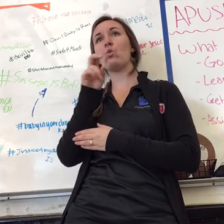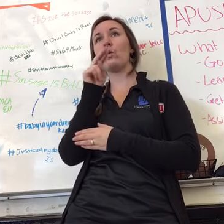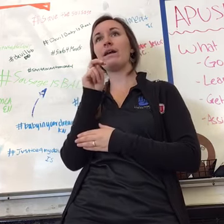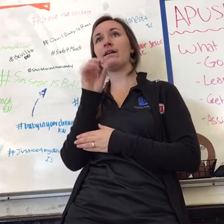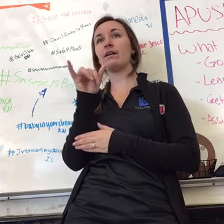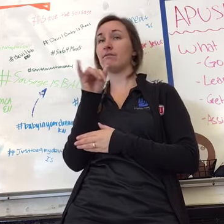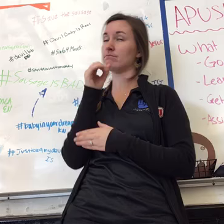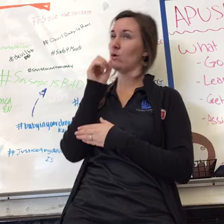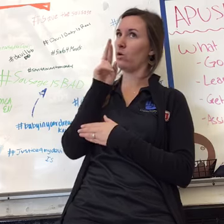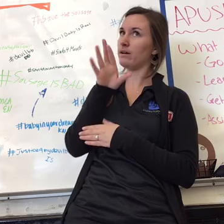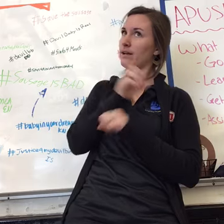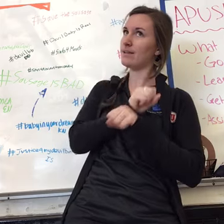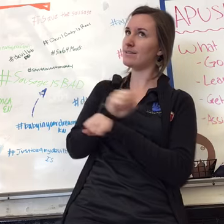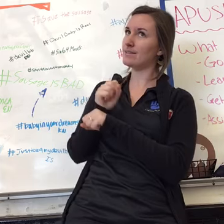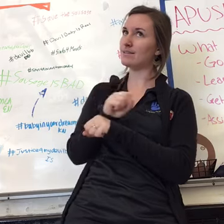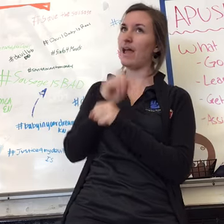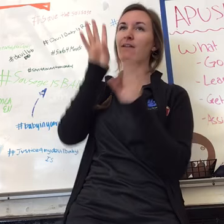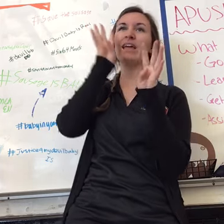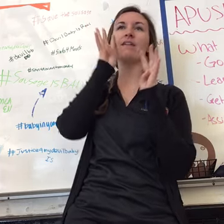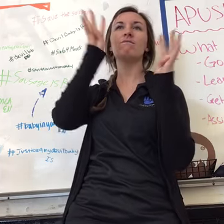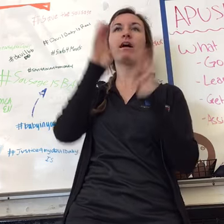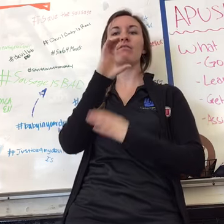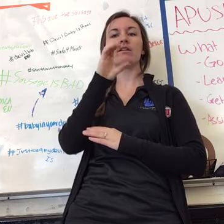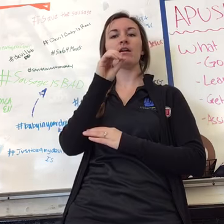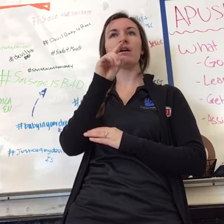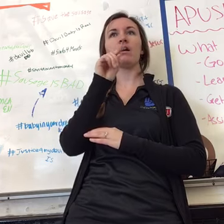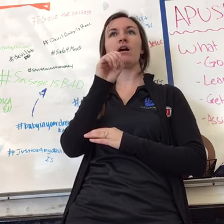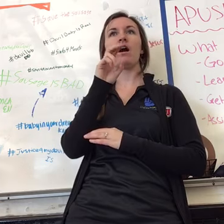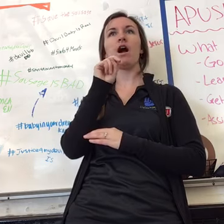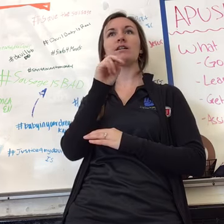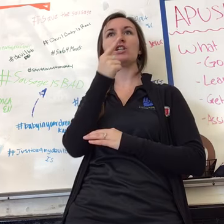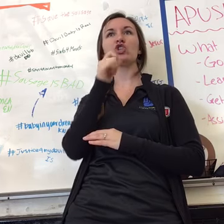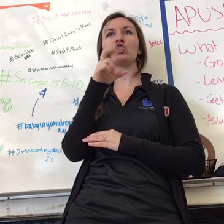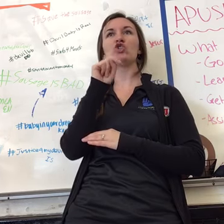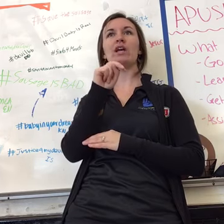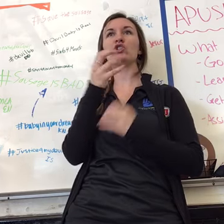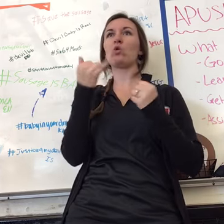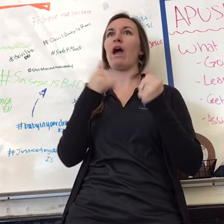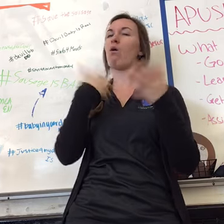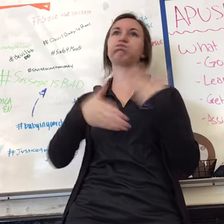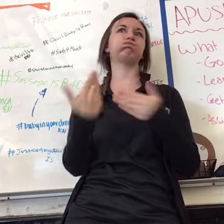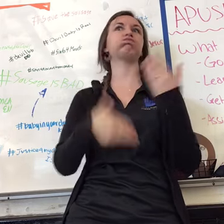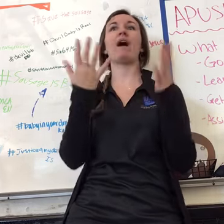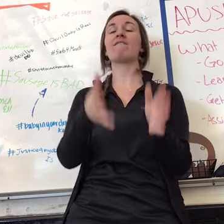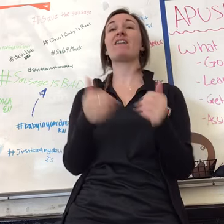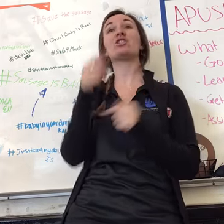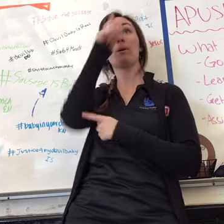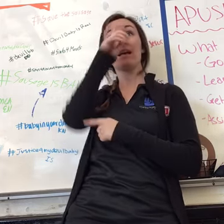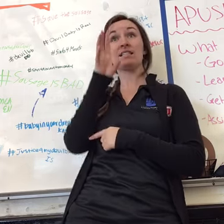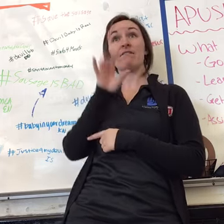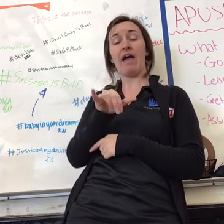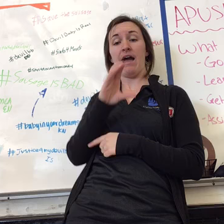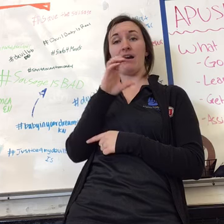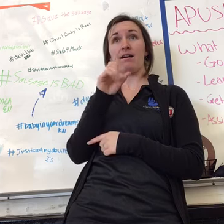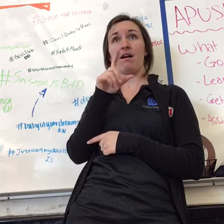to invent the cotton gin. Because of this, cotton production skyrockets, which you would think would mean less slaves, but instead what's going to